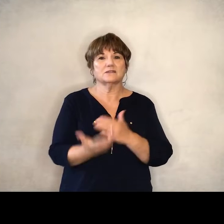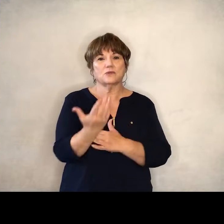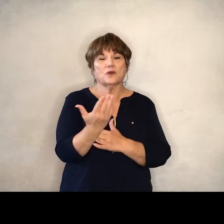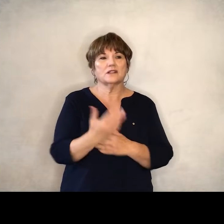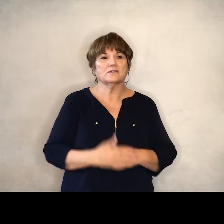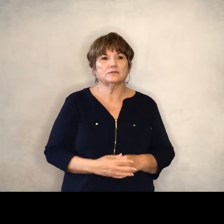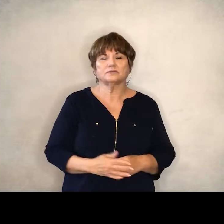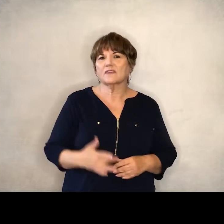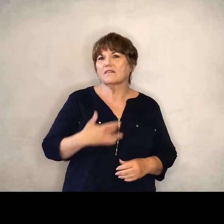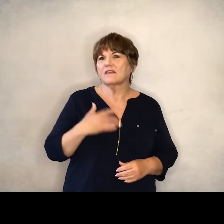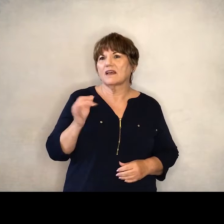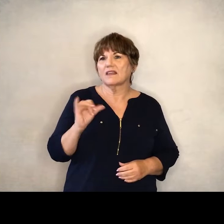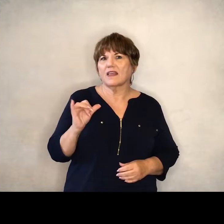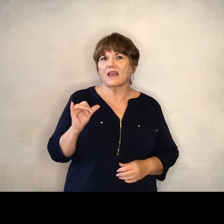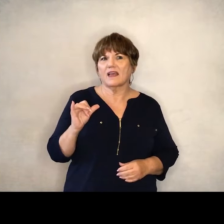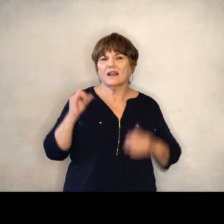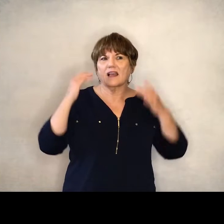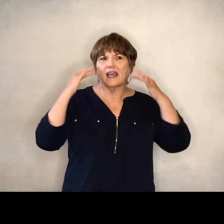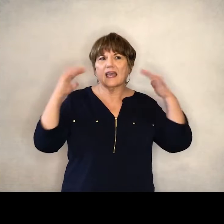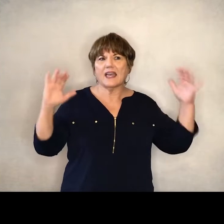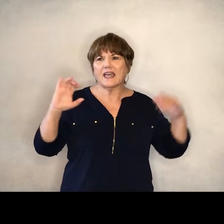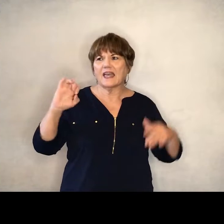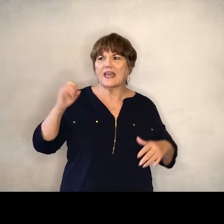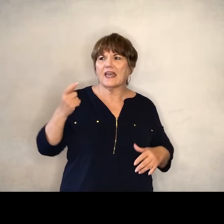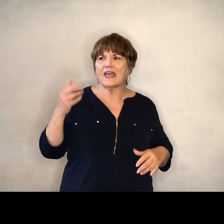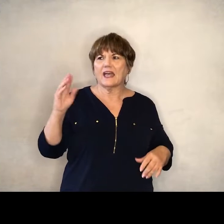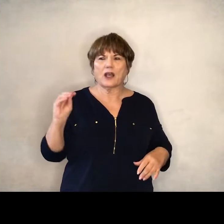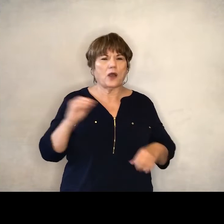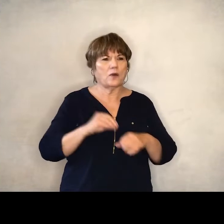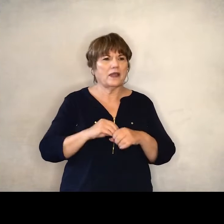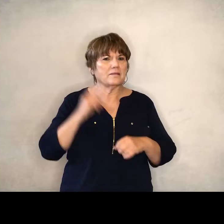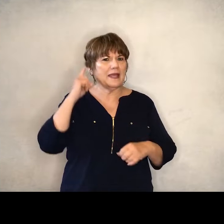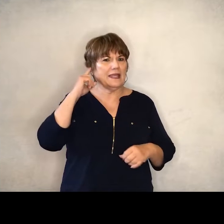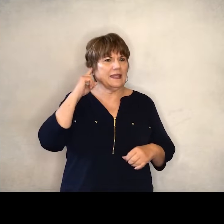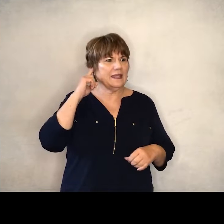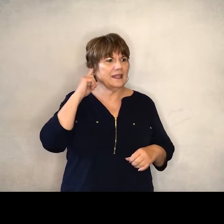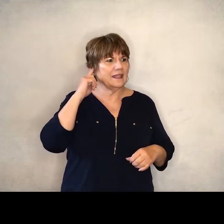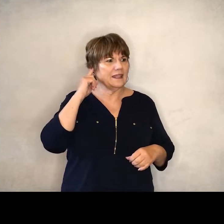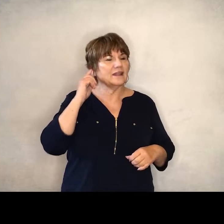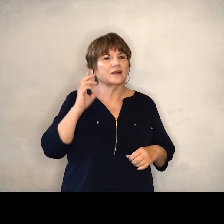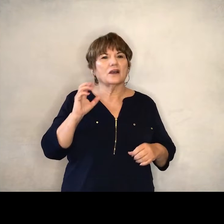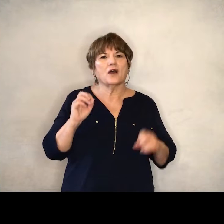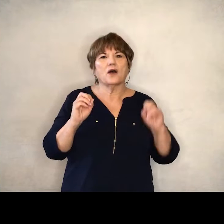I'm echoing. Do I sound like I'm echoing? Okay.